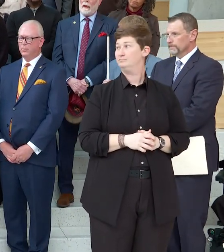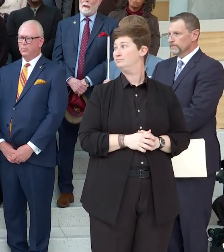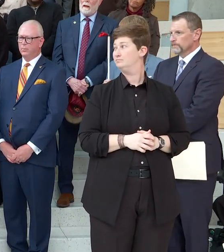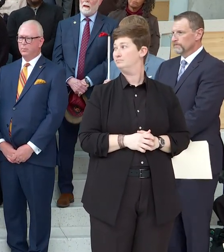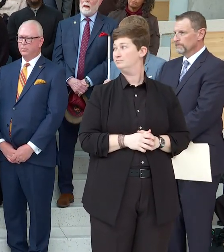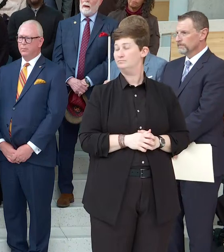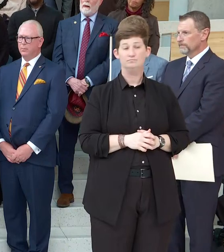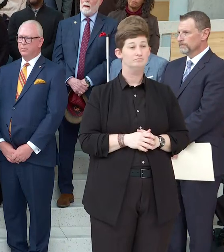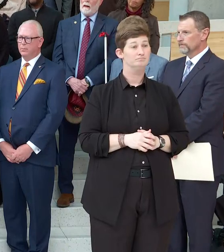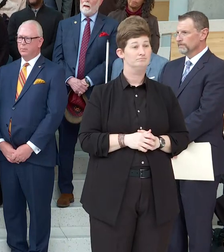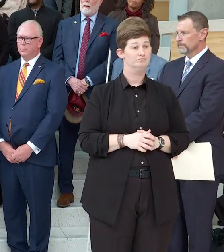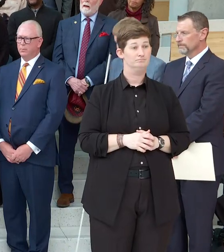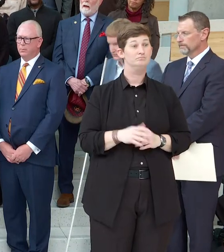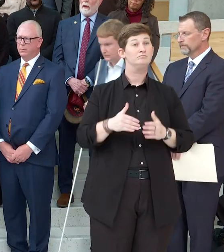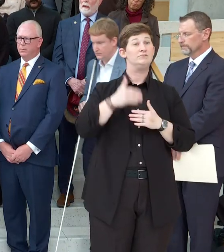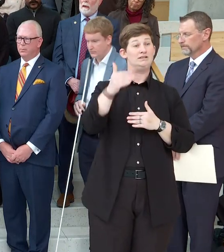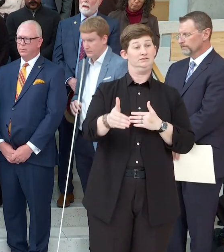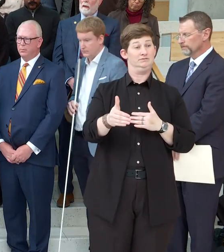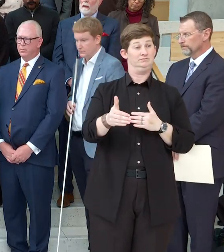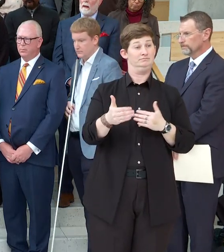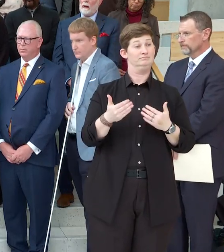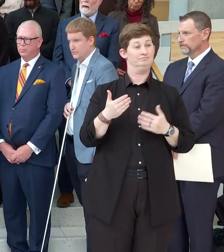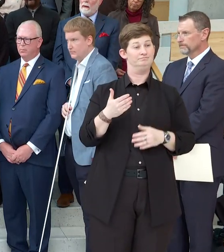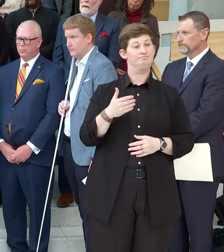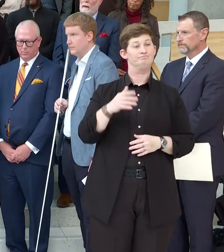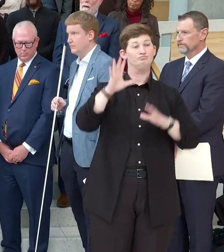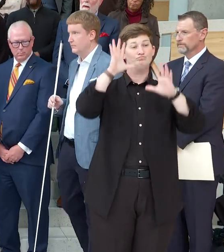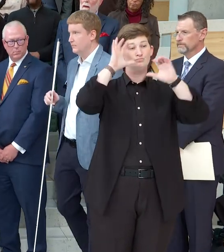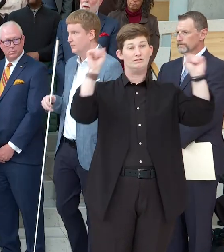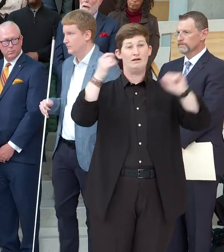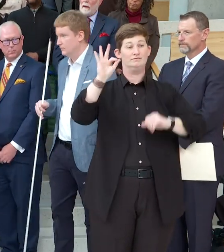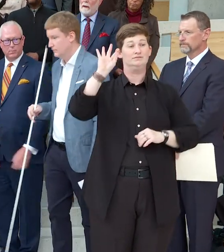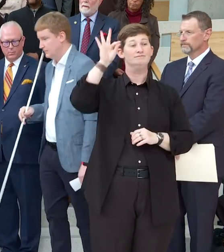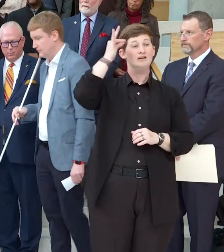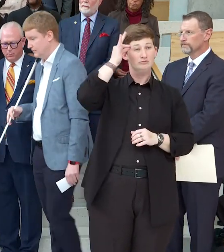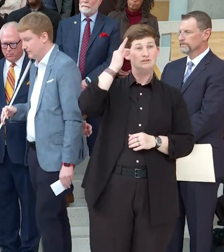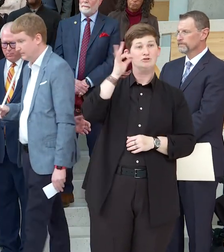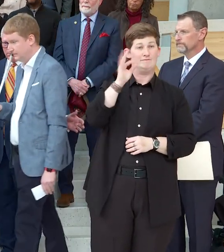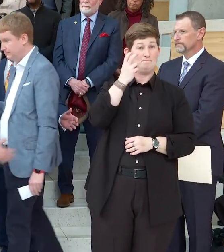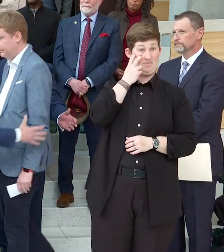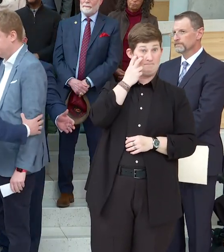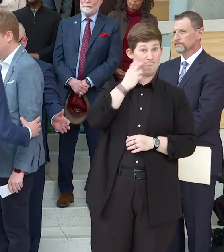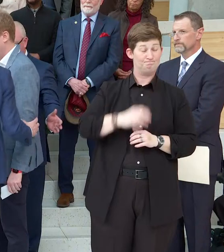And next we have Corb O'Connor, President of National Federation of the Blind.